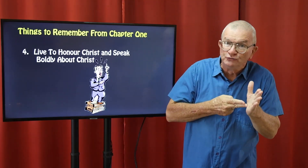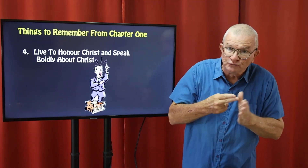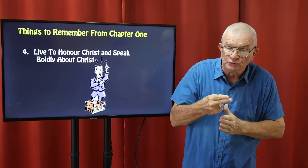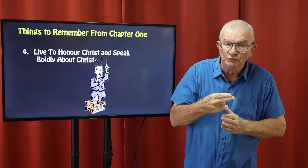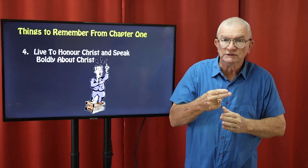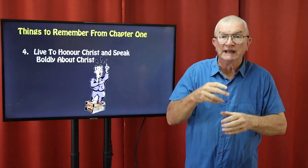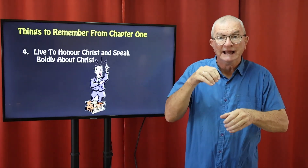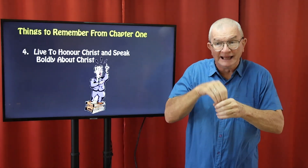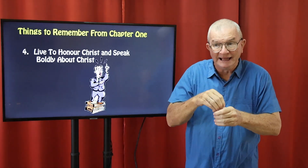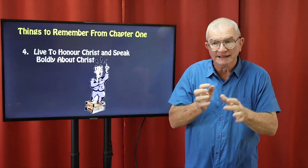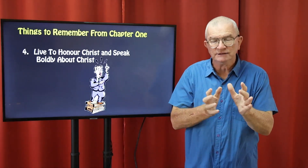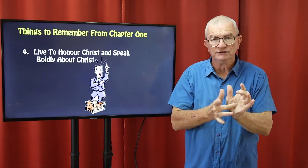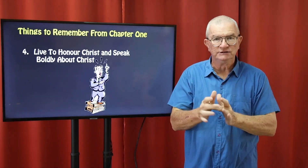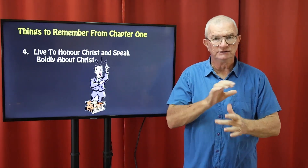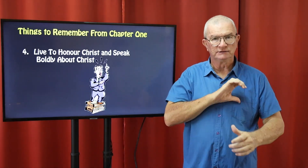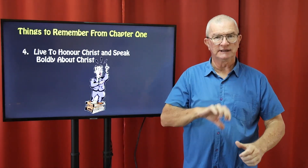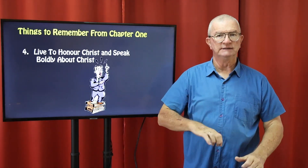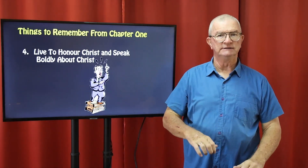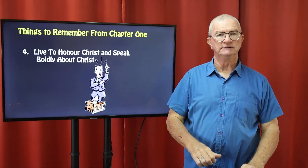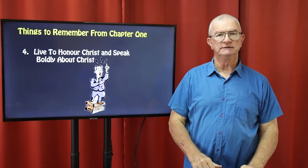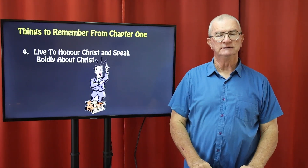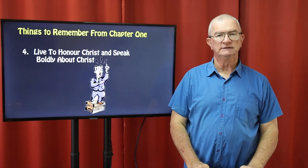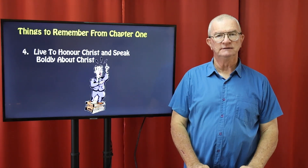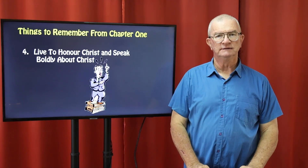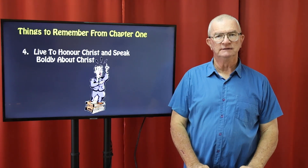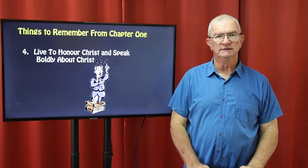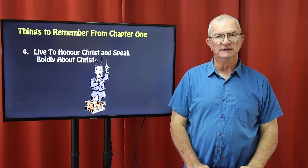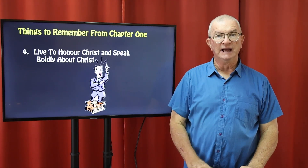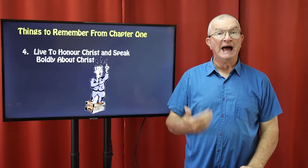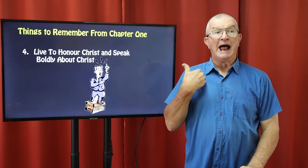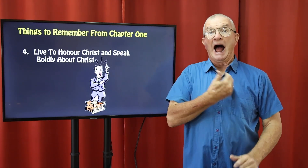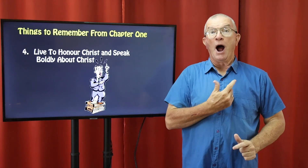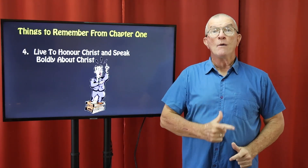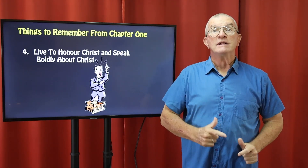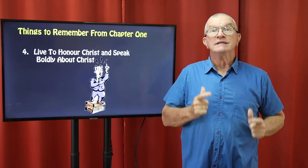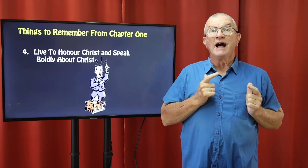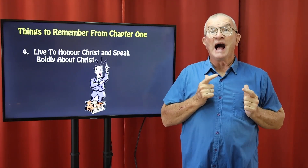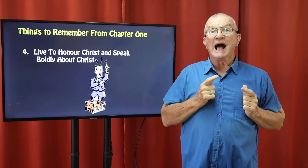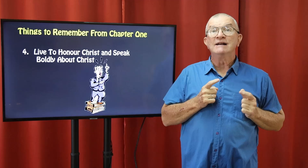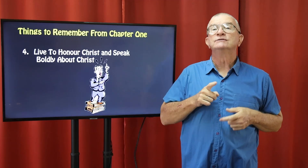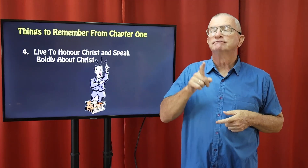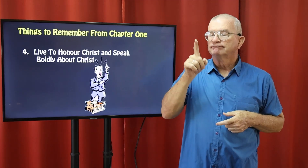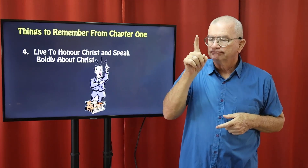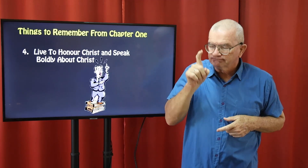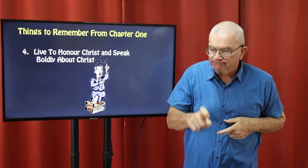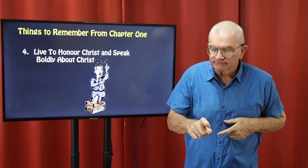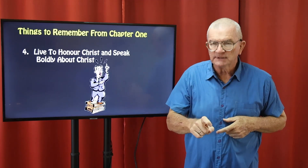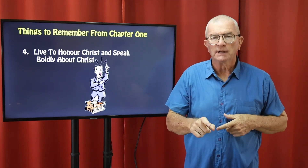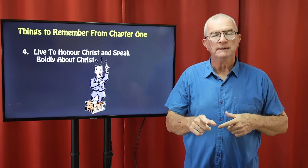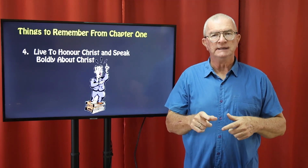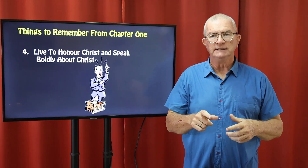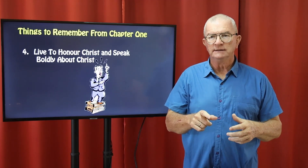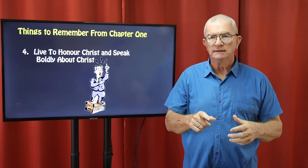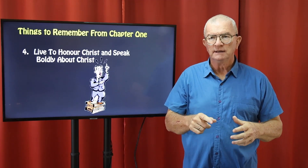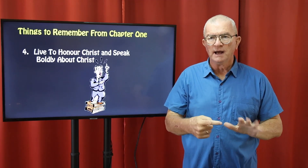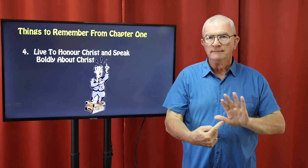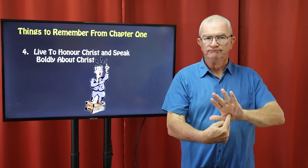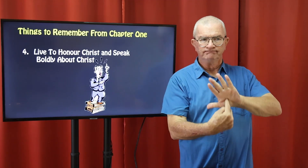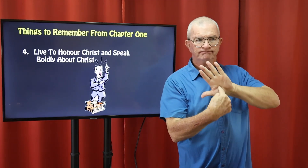Tell about the truth in Jesus Christ. And our lives should reflect